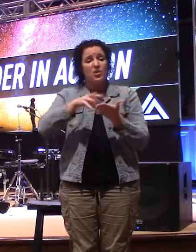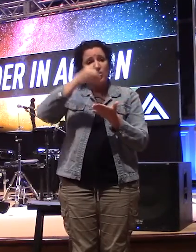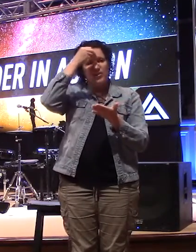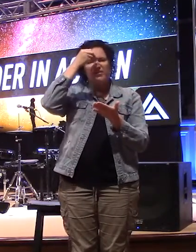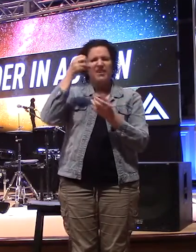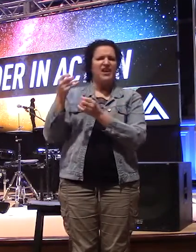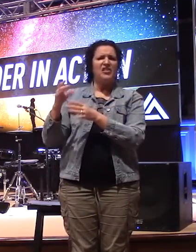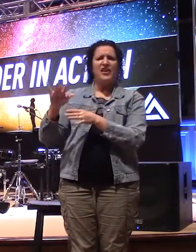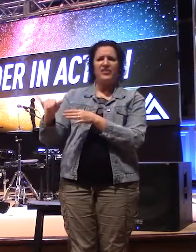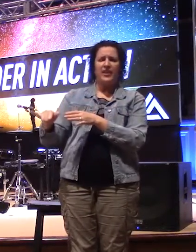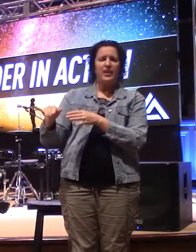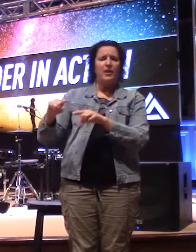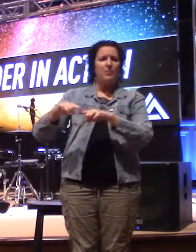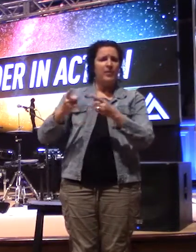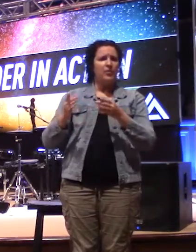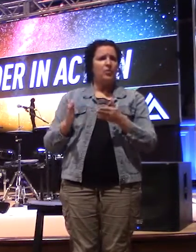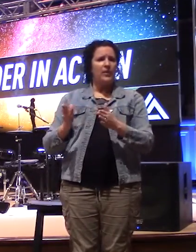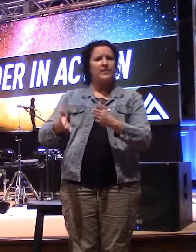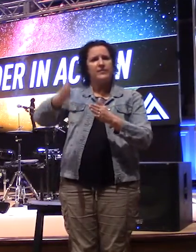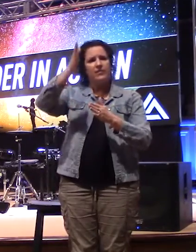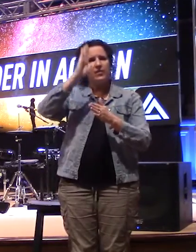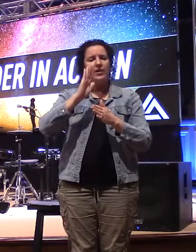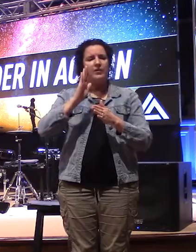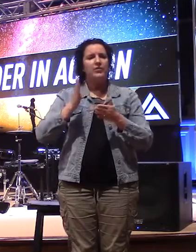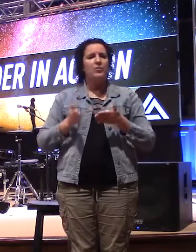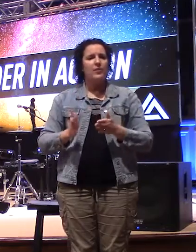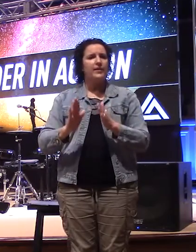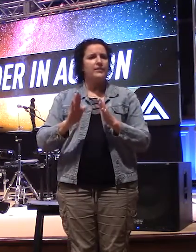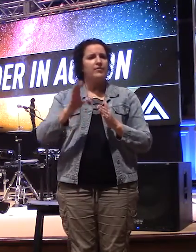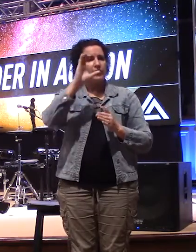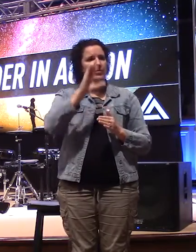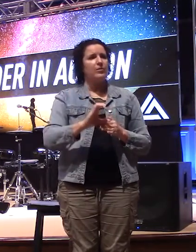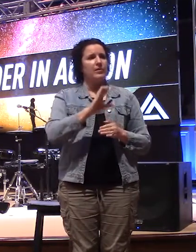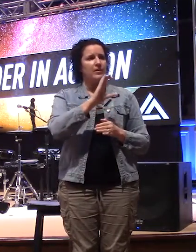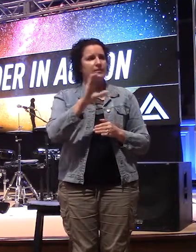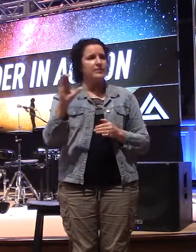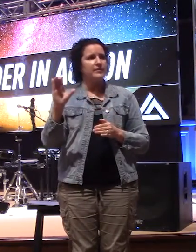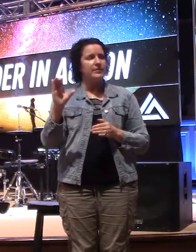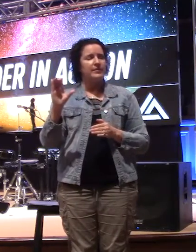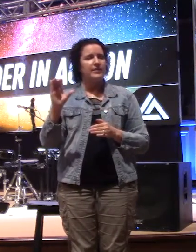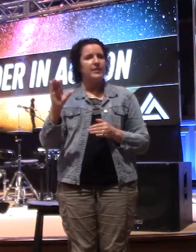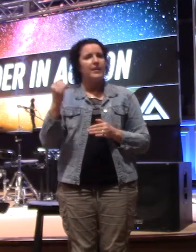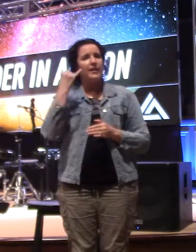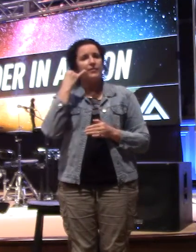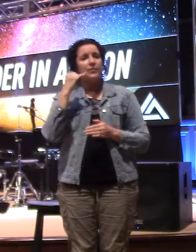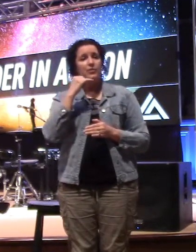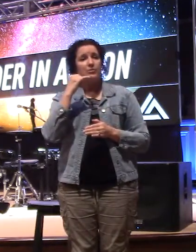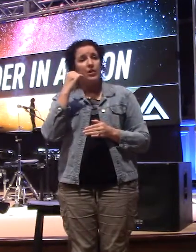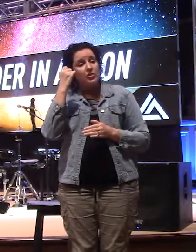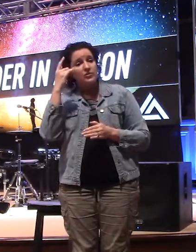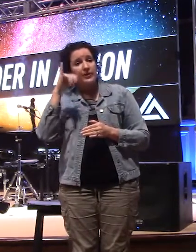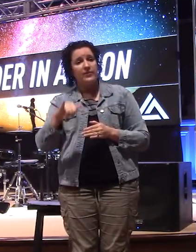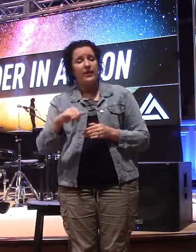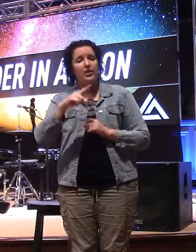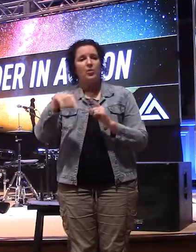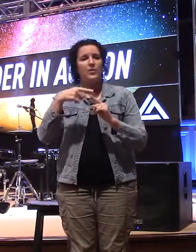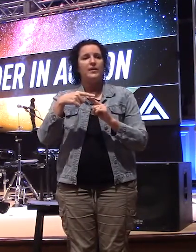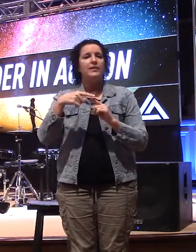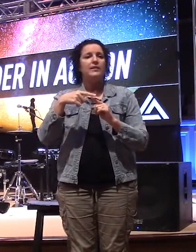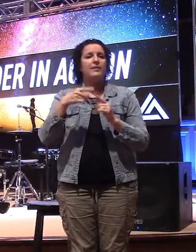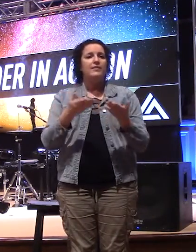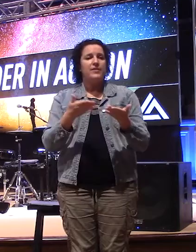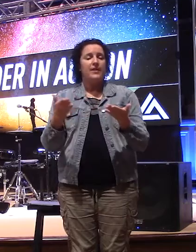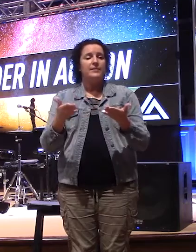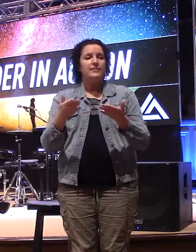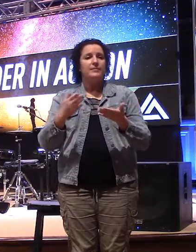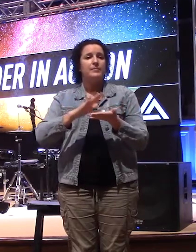but the ways of God are the ways of the cross. And if you understand that, then when things start getting difficult,